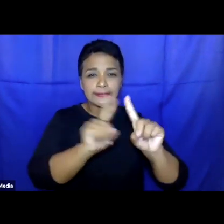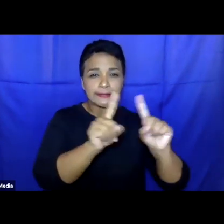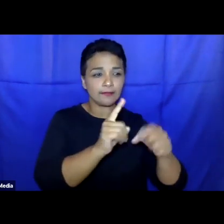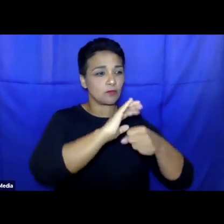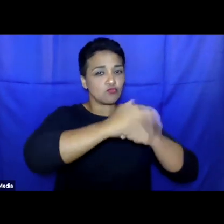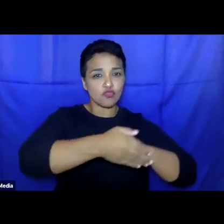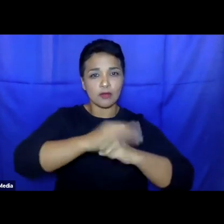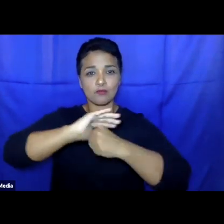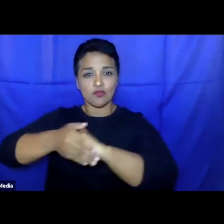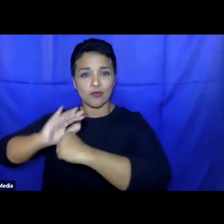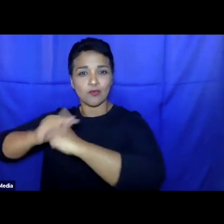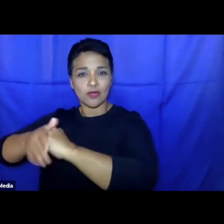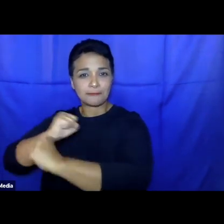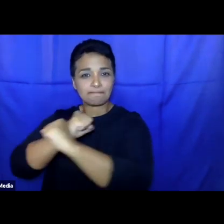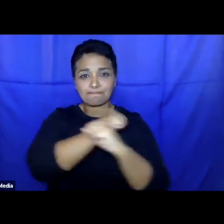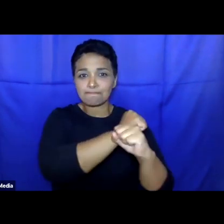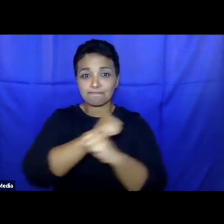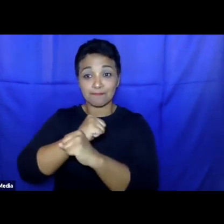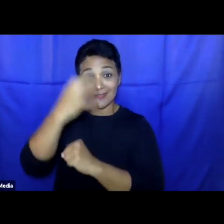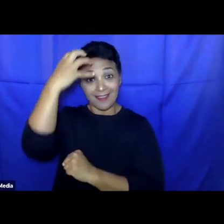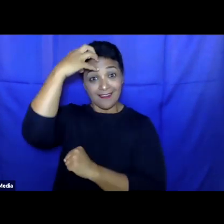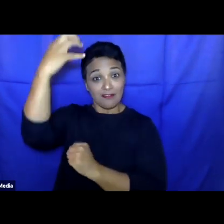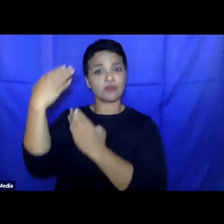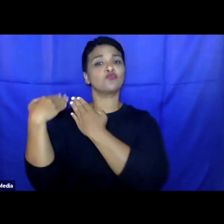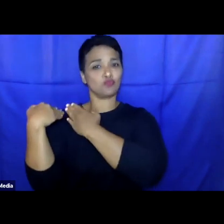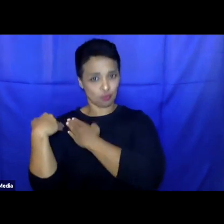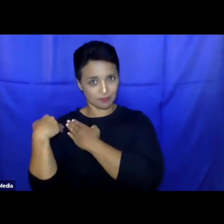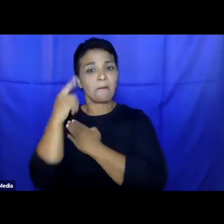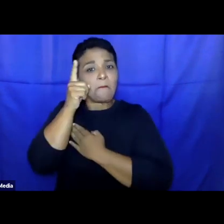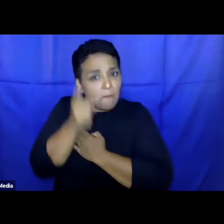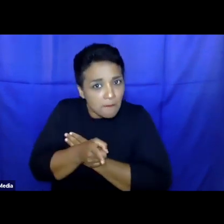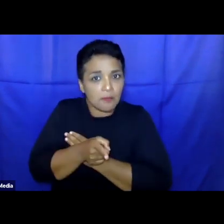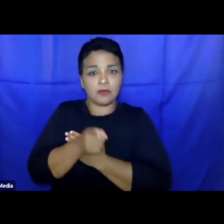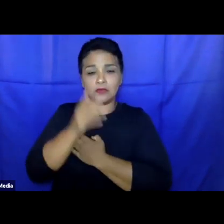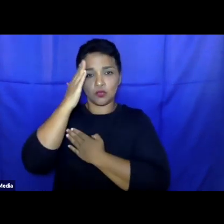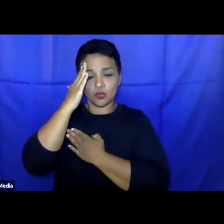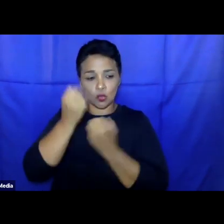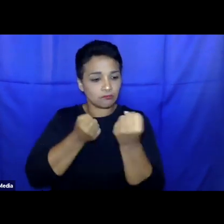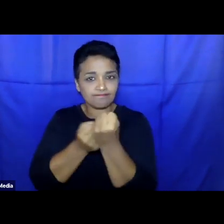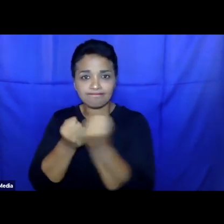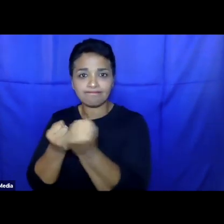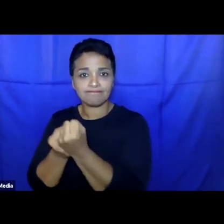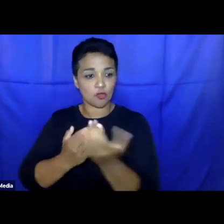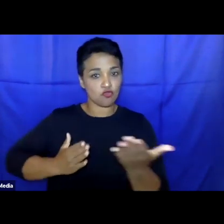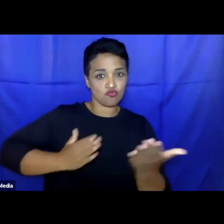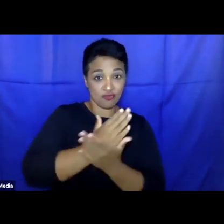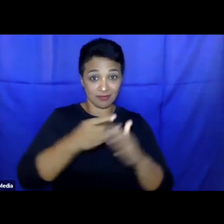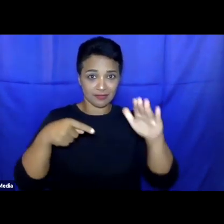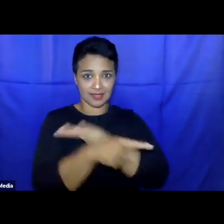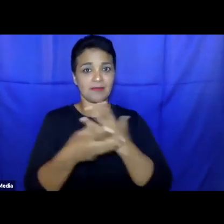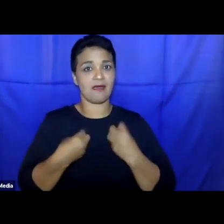type of duties upon state to ensure through due diligence that people are effectively able to exercise their right to seek asylum. Thank